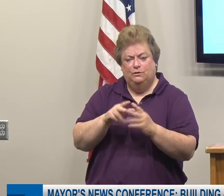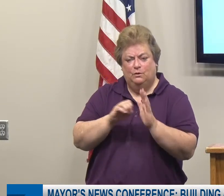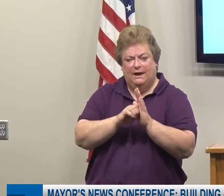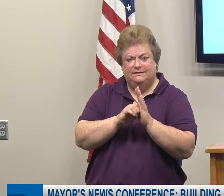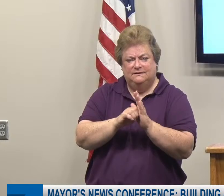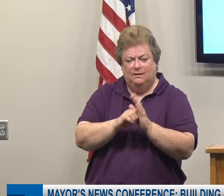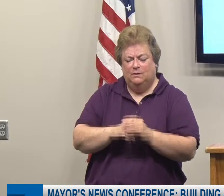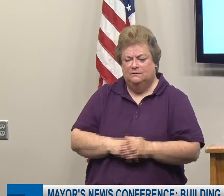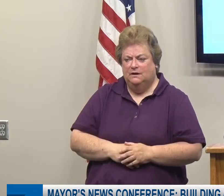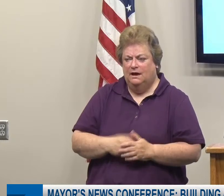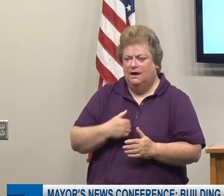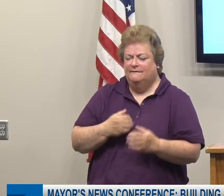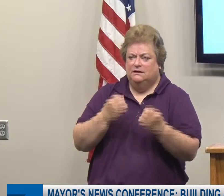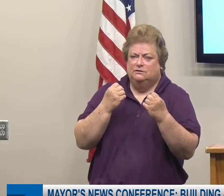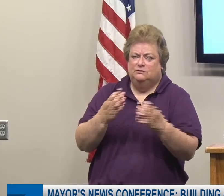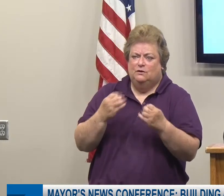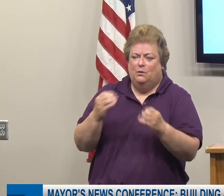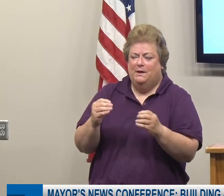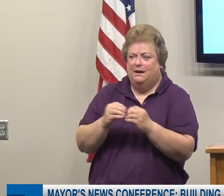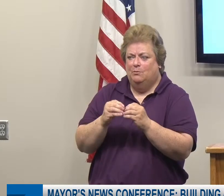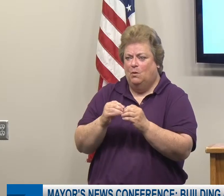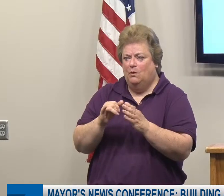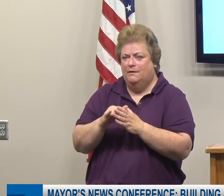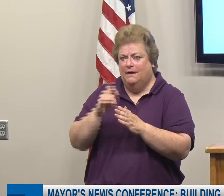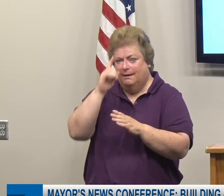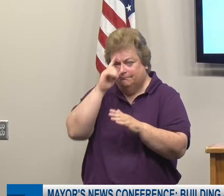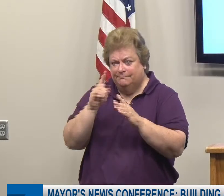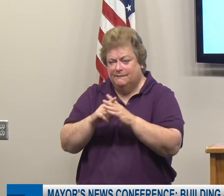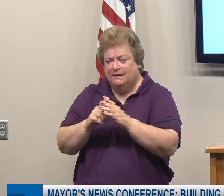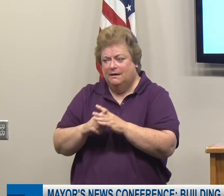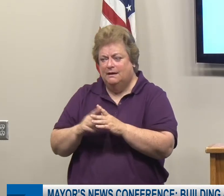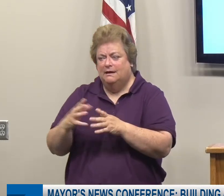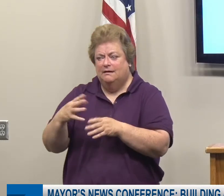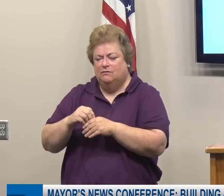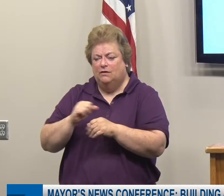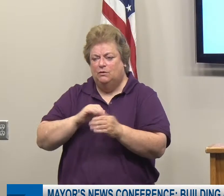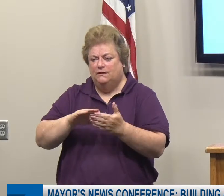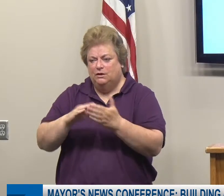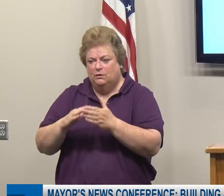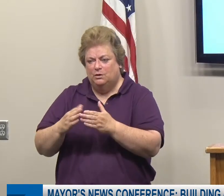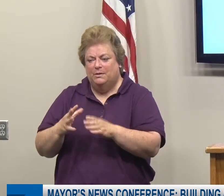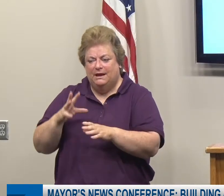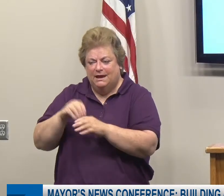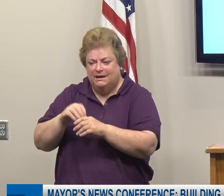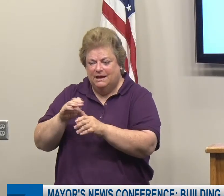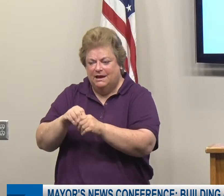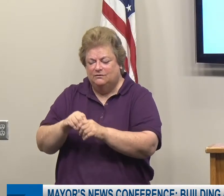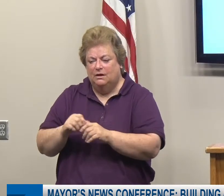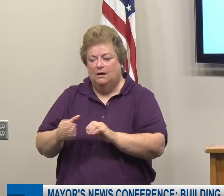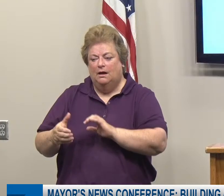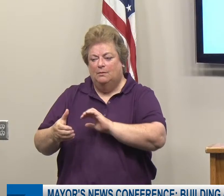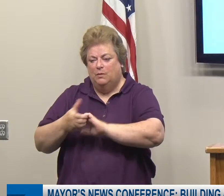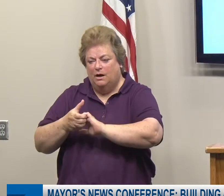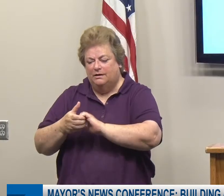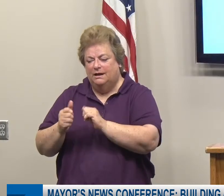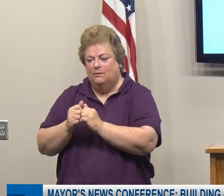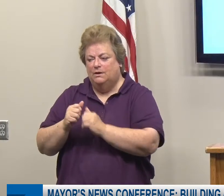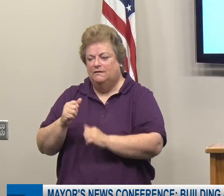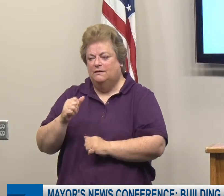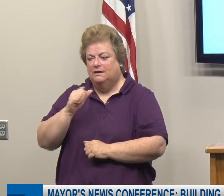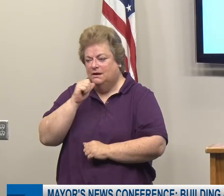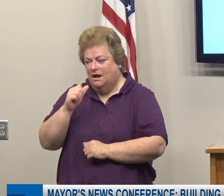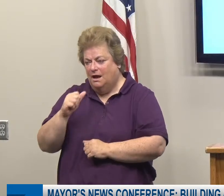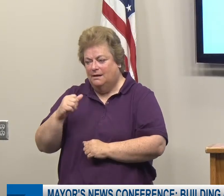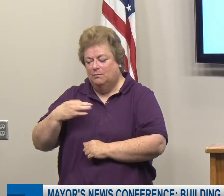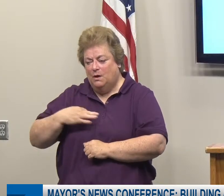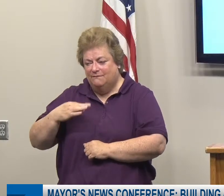There are so many more that come to mind regarding our community engagement events, regarding partnering with nonprofits.